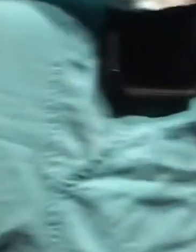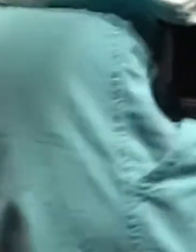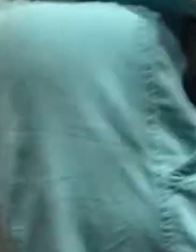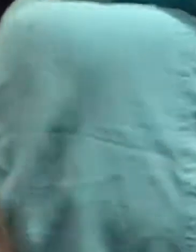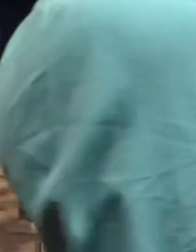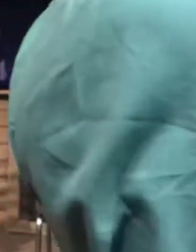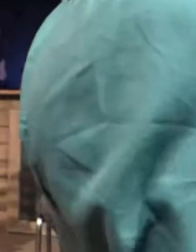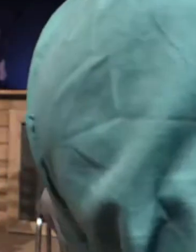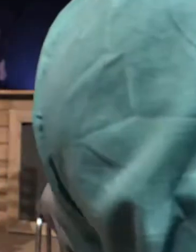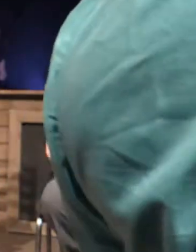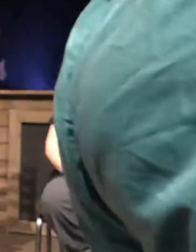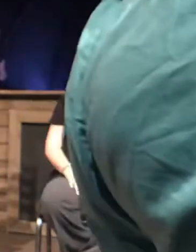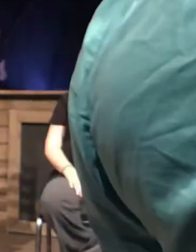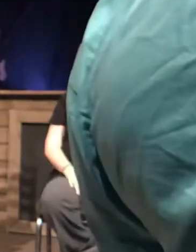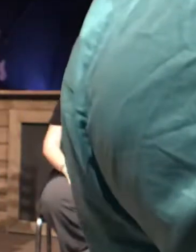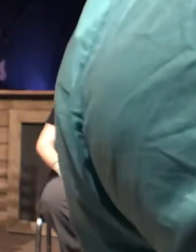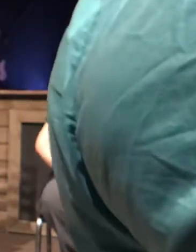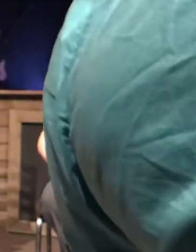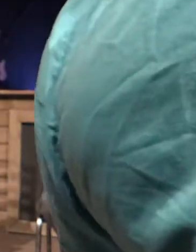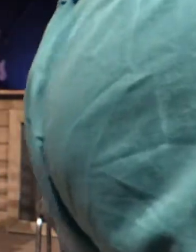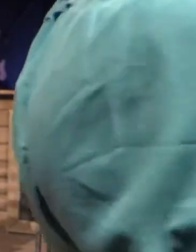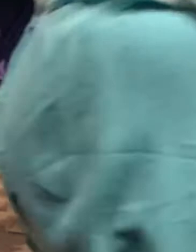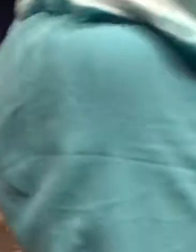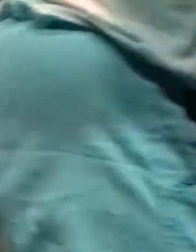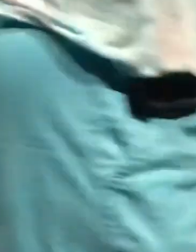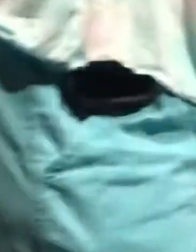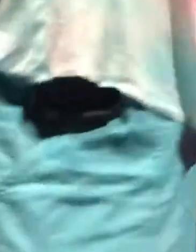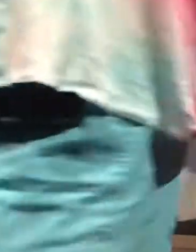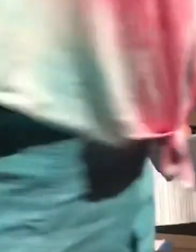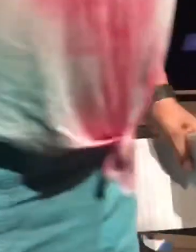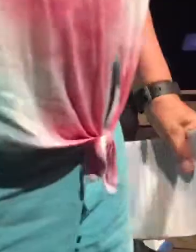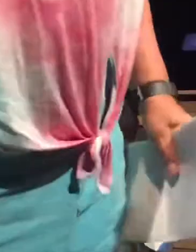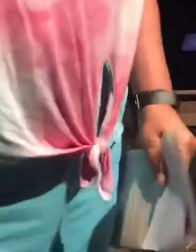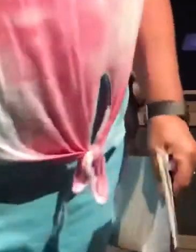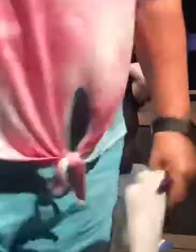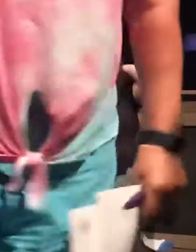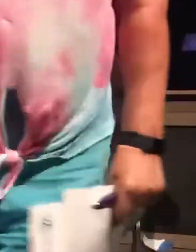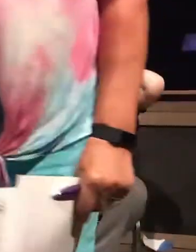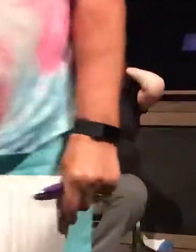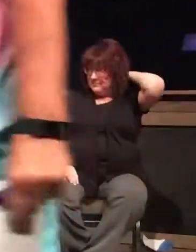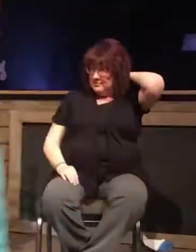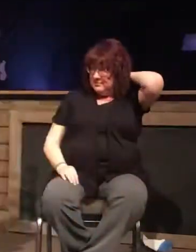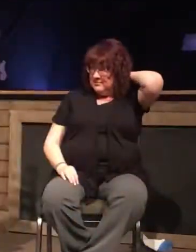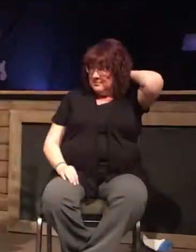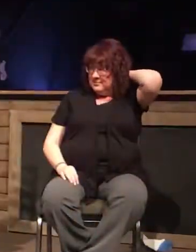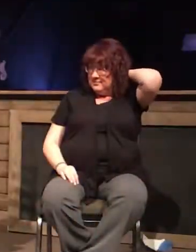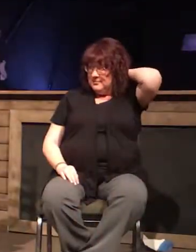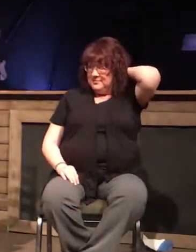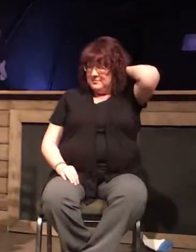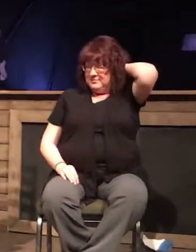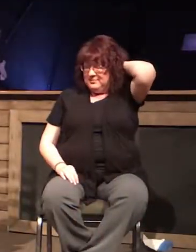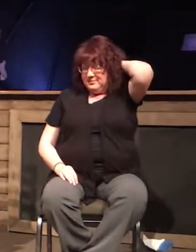I just want to say you are. I can feel your energy all the way down here.